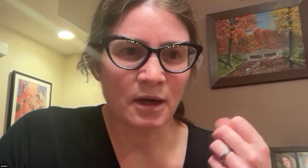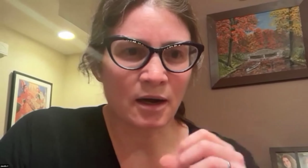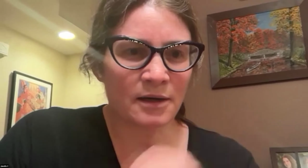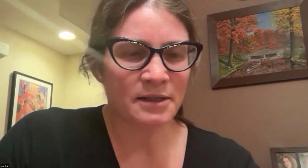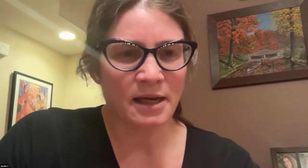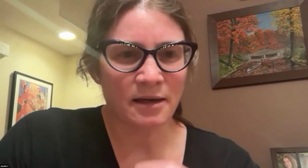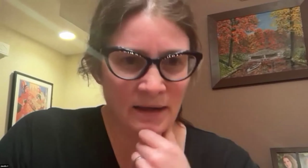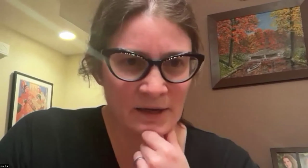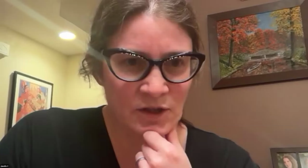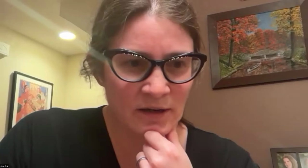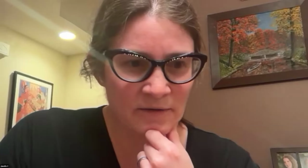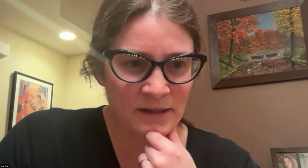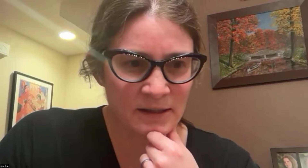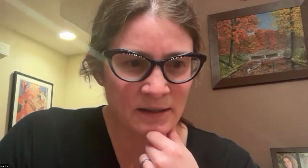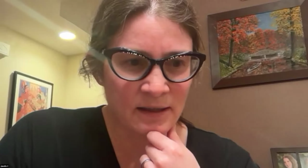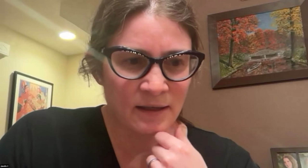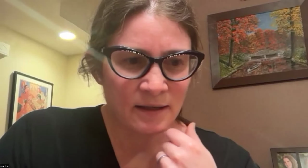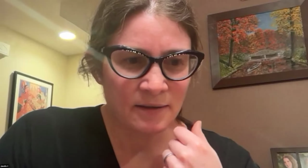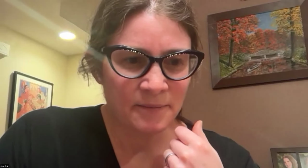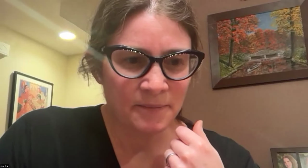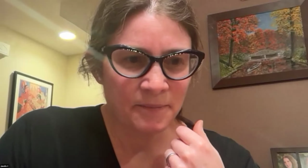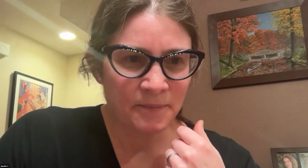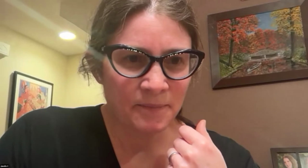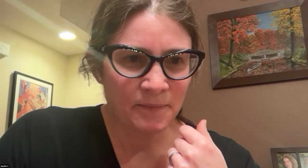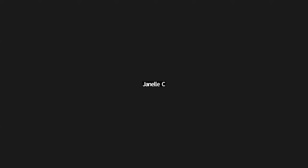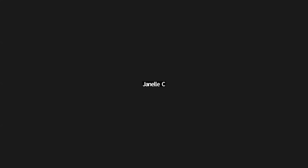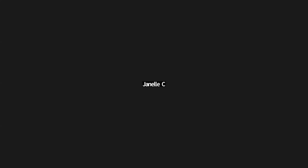through our state AG office.